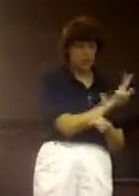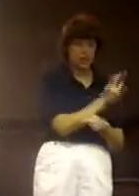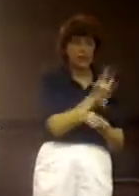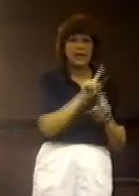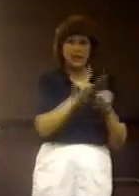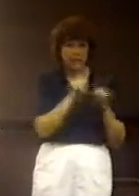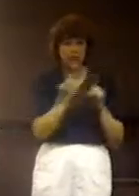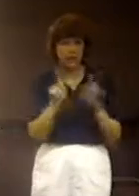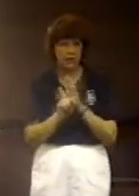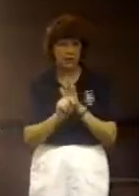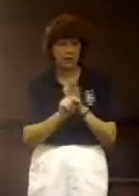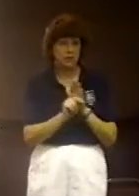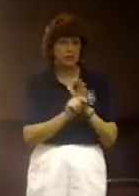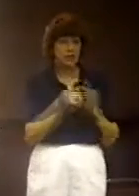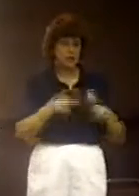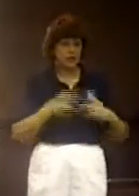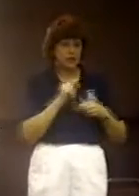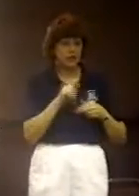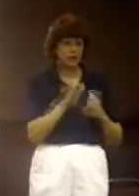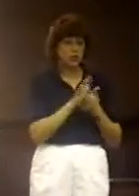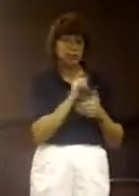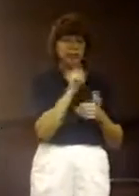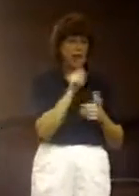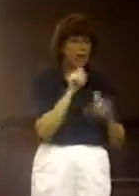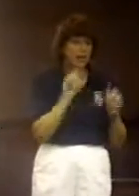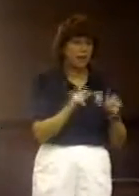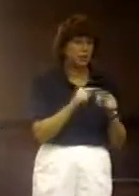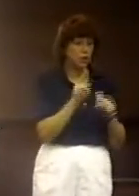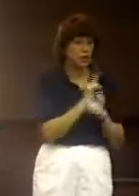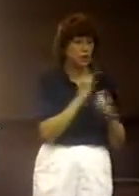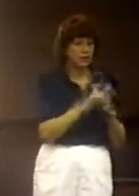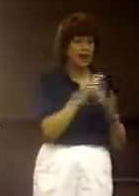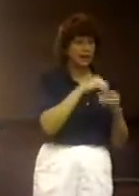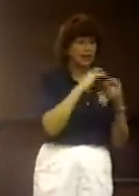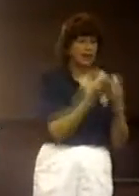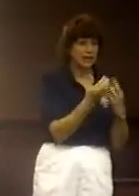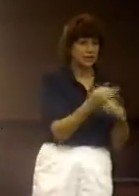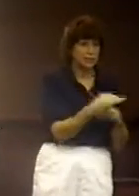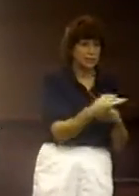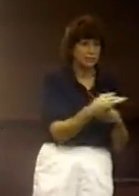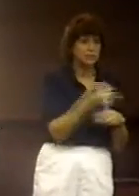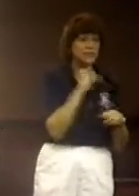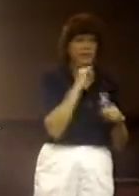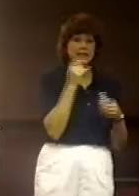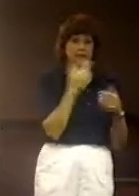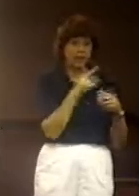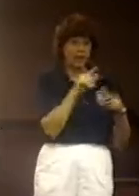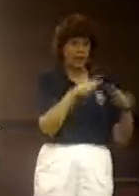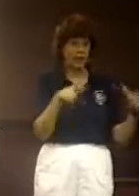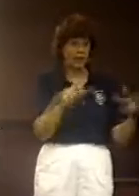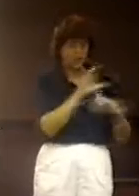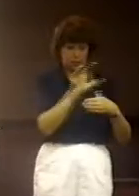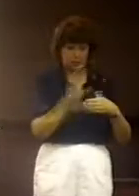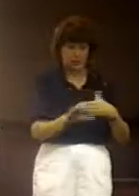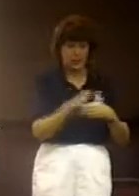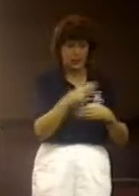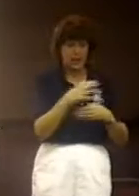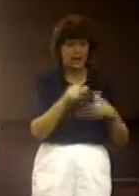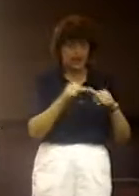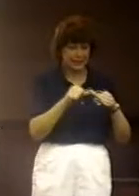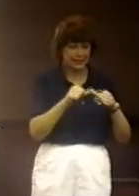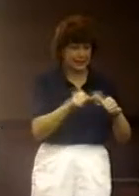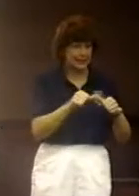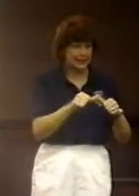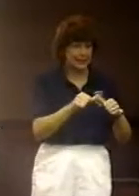weren't able to use their native language in the classroom. Is their language complete, consistent, and used